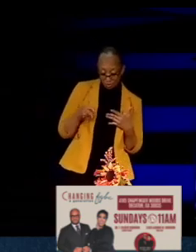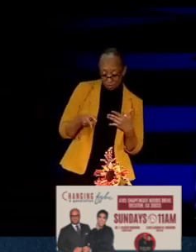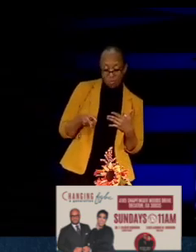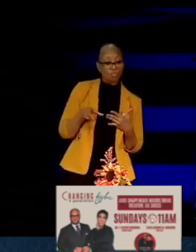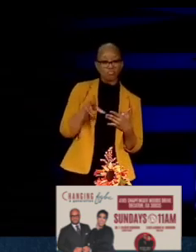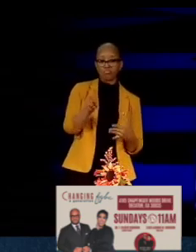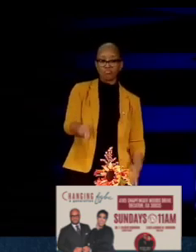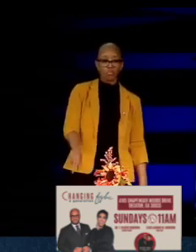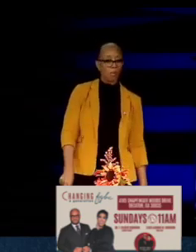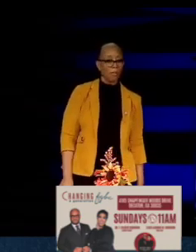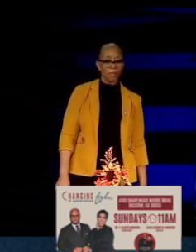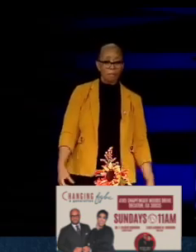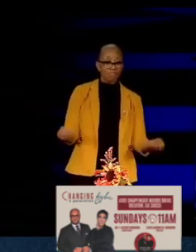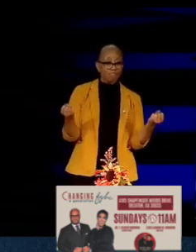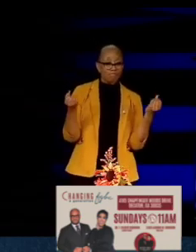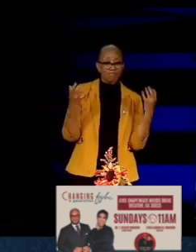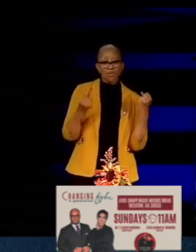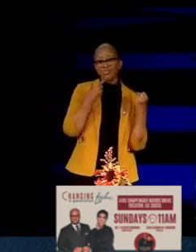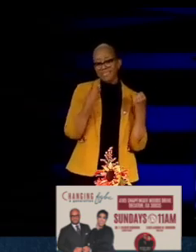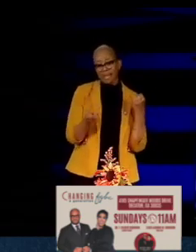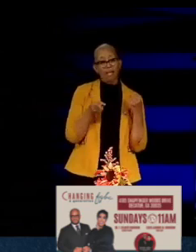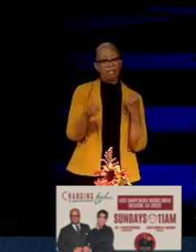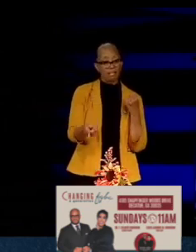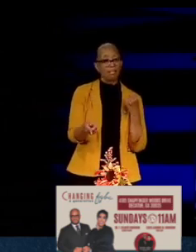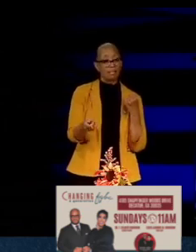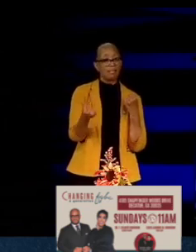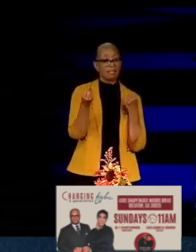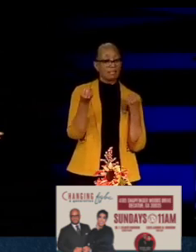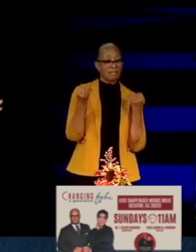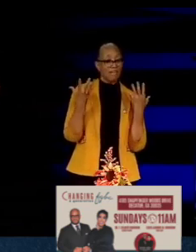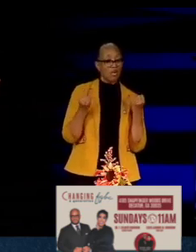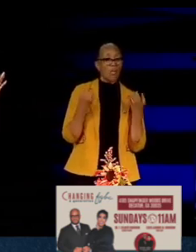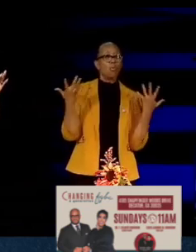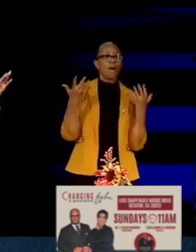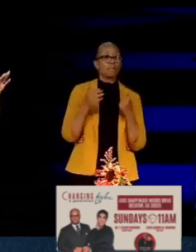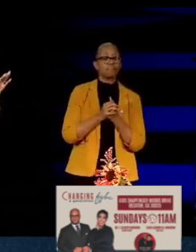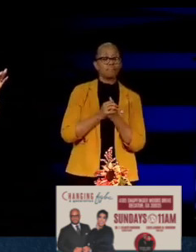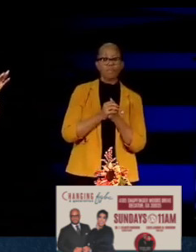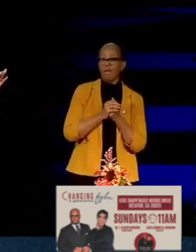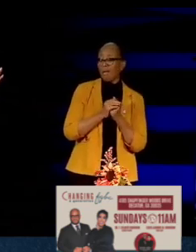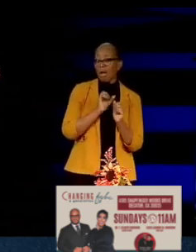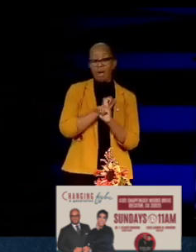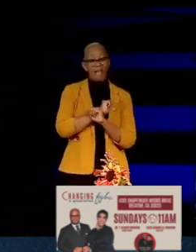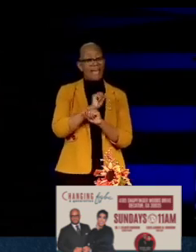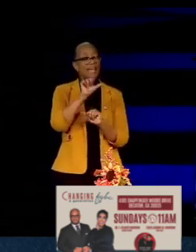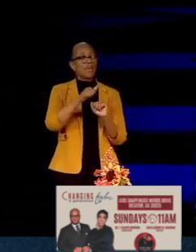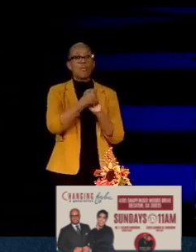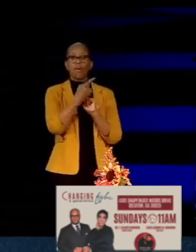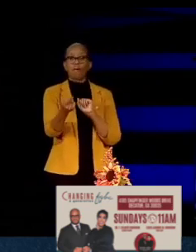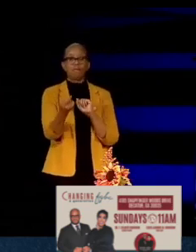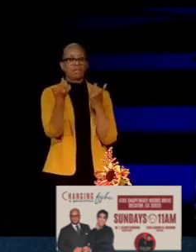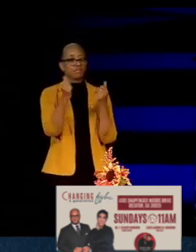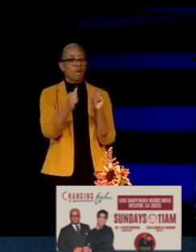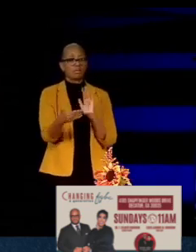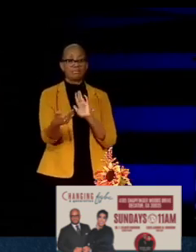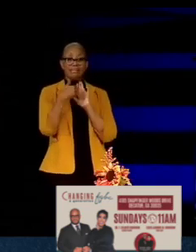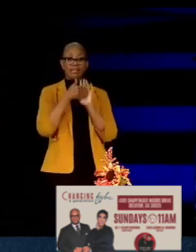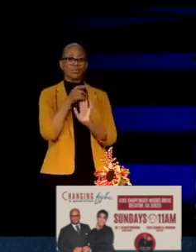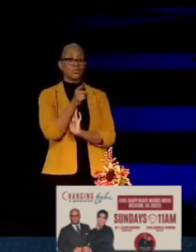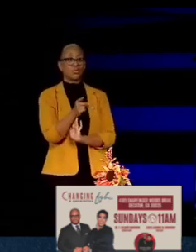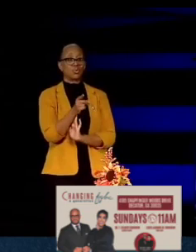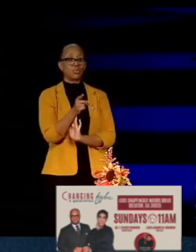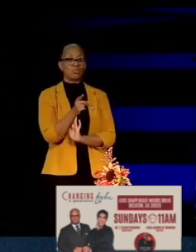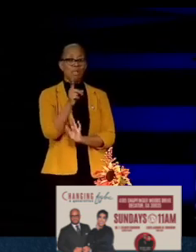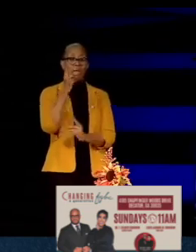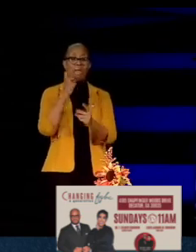devil. And tell the devil and any one of his messengers that come to you,